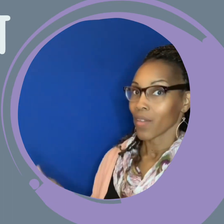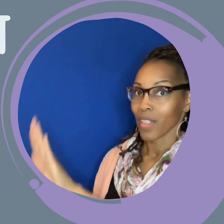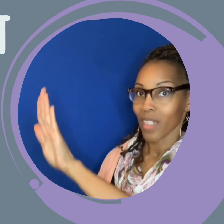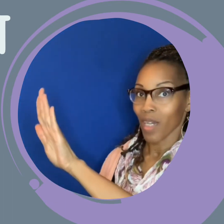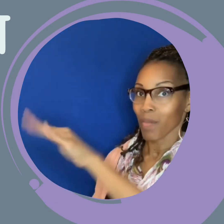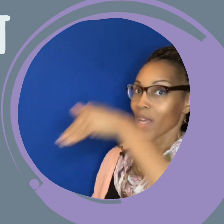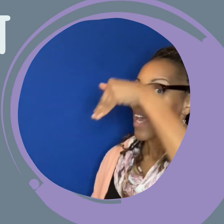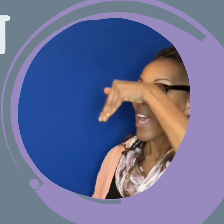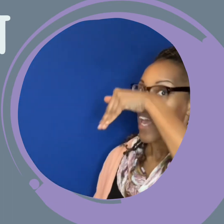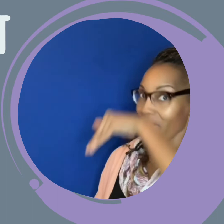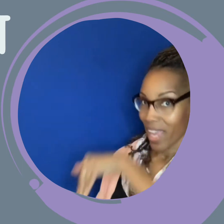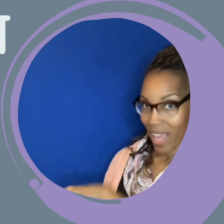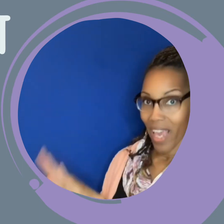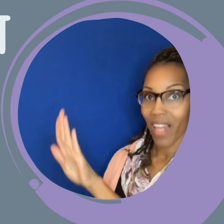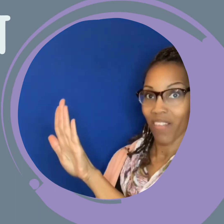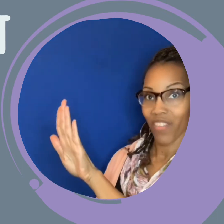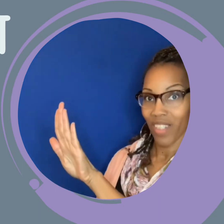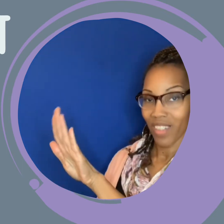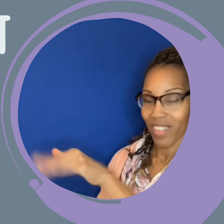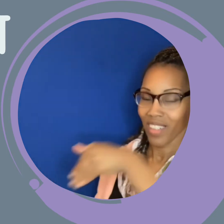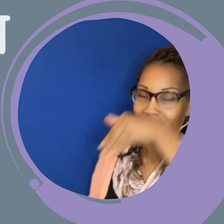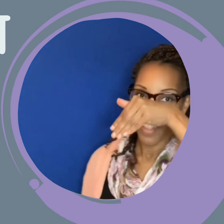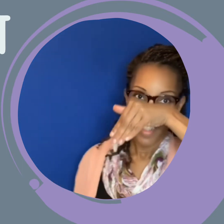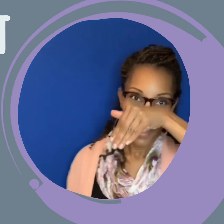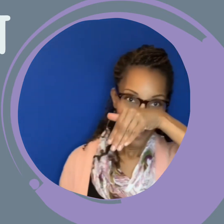Down and up. Elephant.